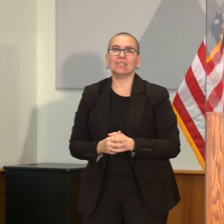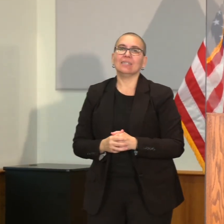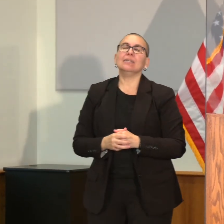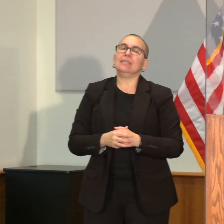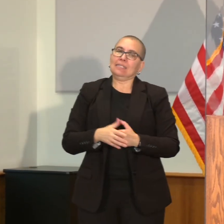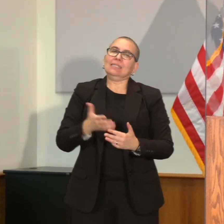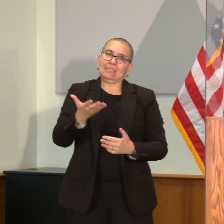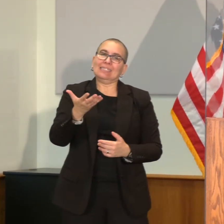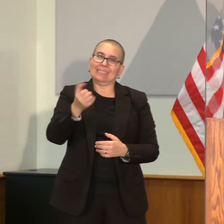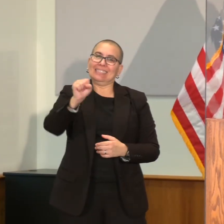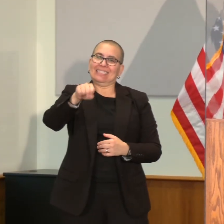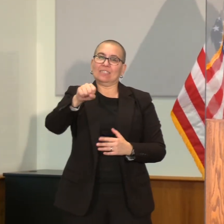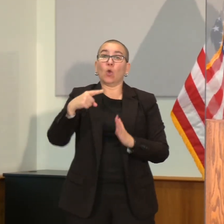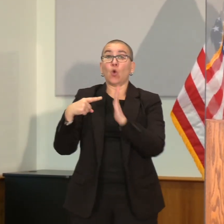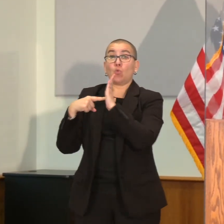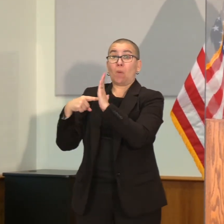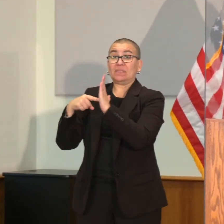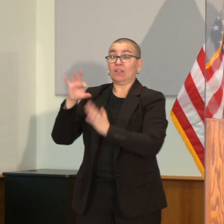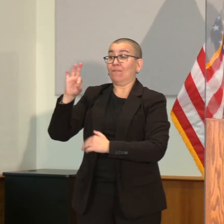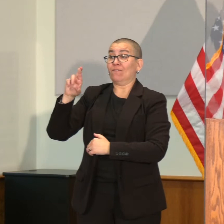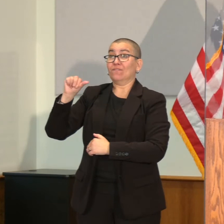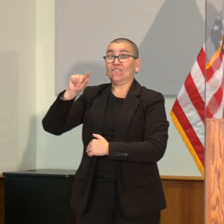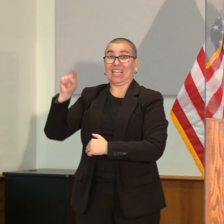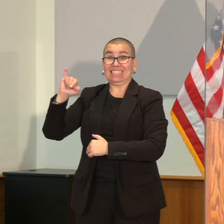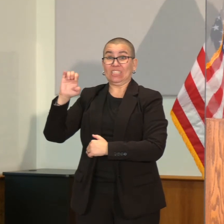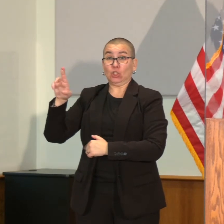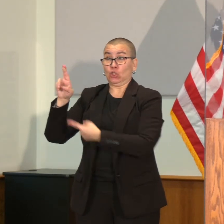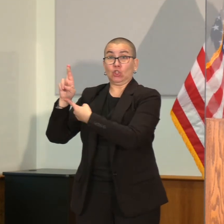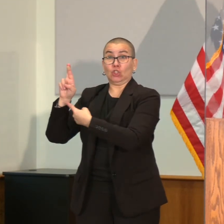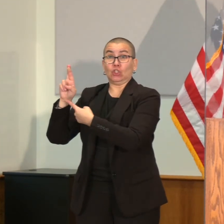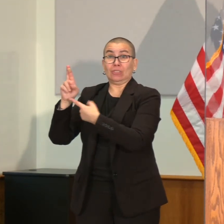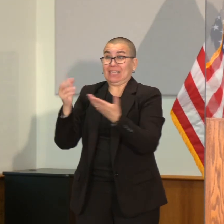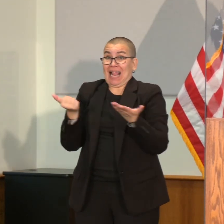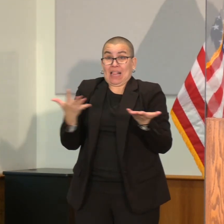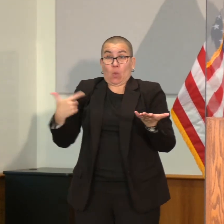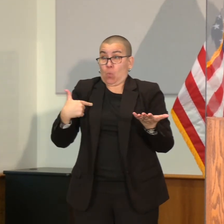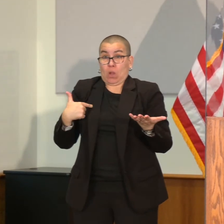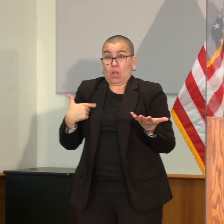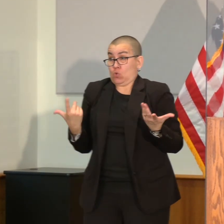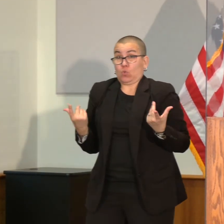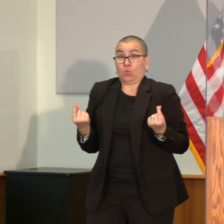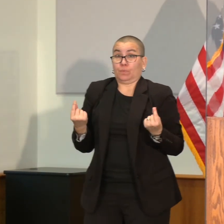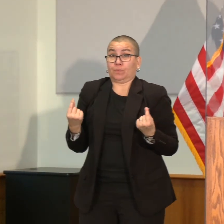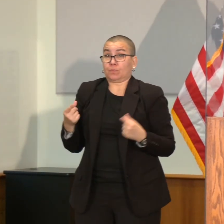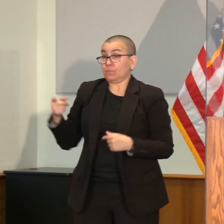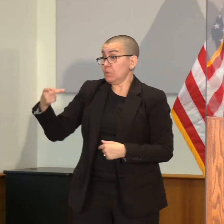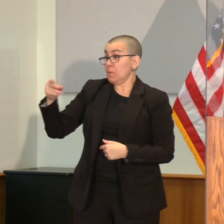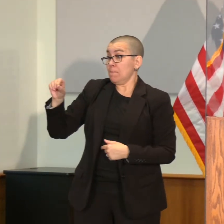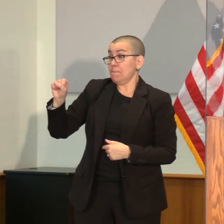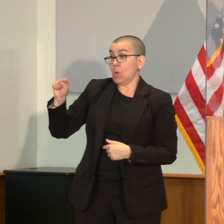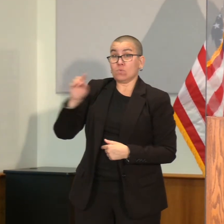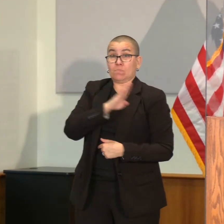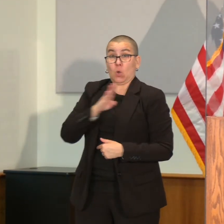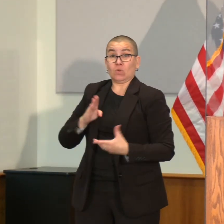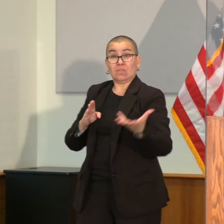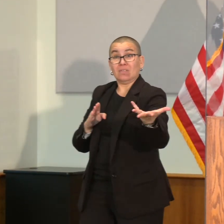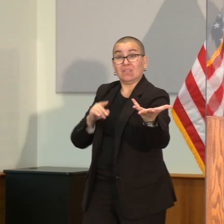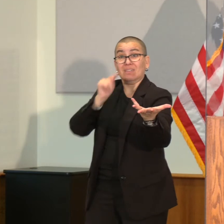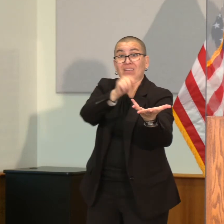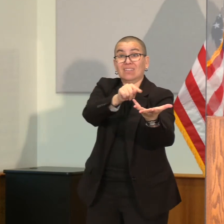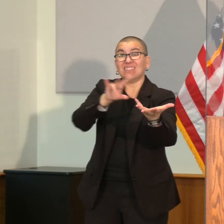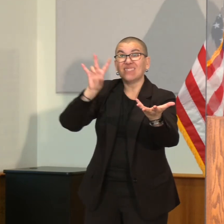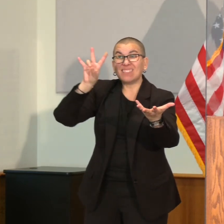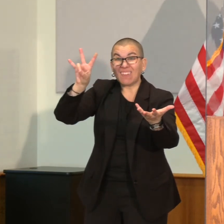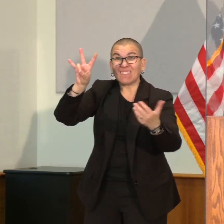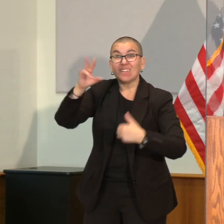about anything I do leaves with me if it's that way. And the post board, while the terms extend, and you saw we had 7 new members of the post board, I think anything